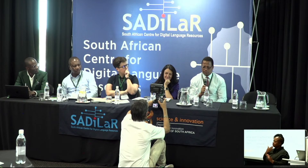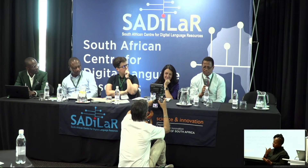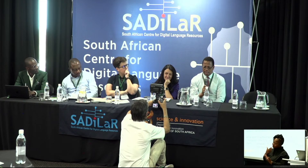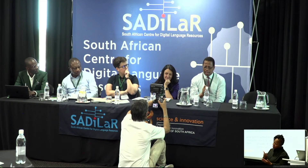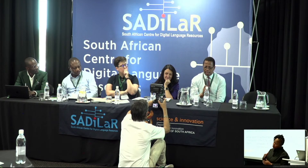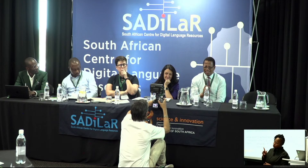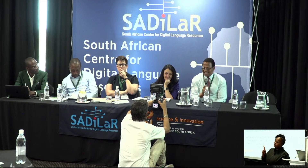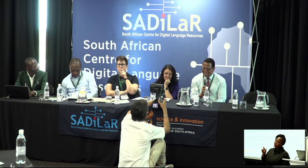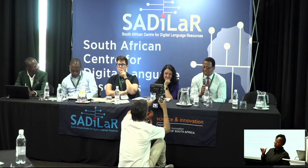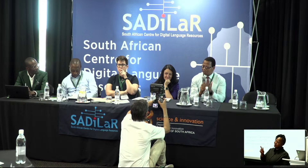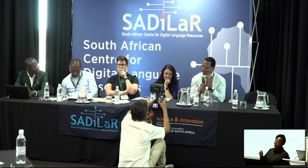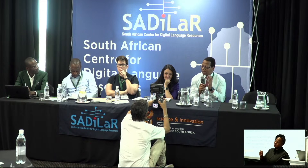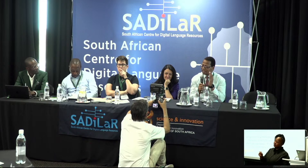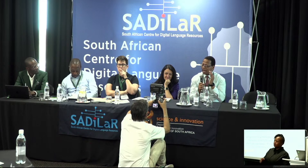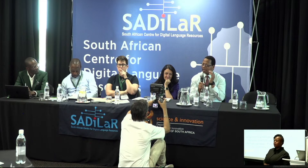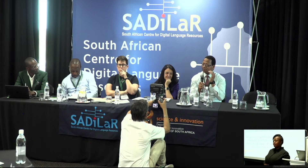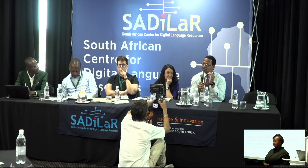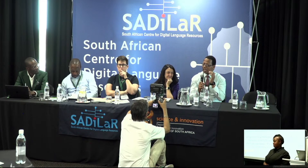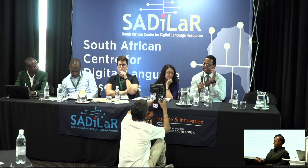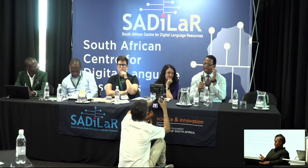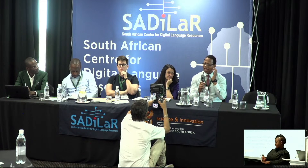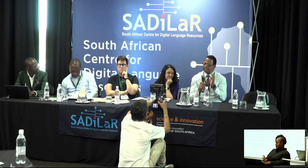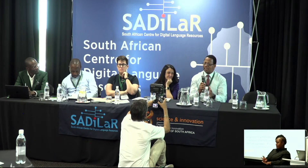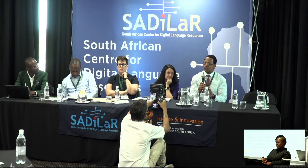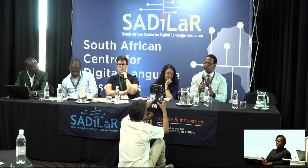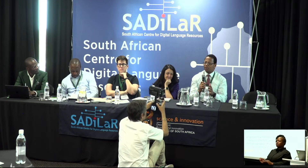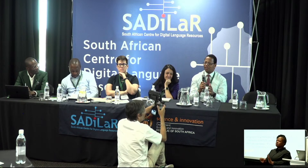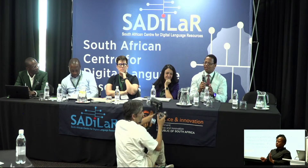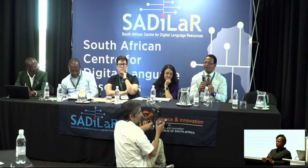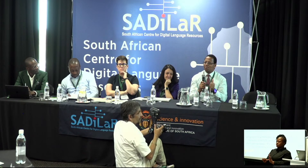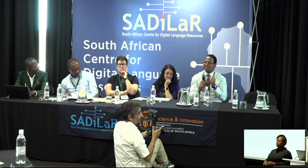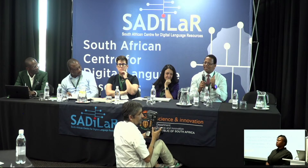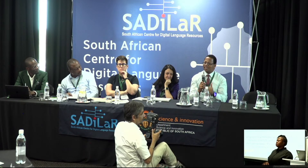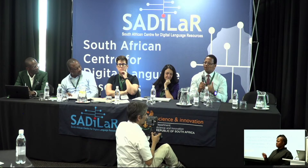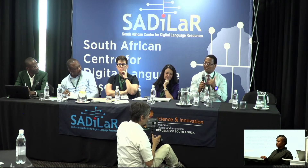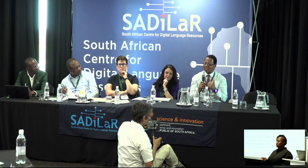Karen, for those. The decadal plan, it's an excellent